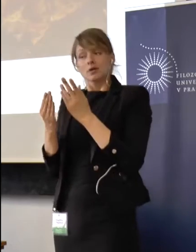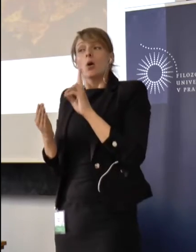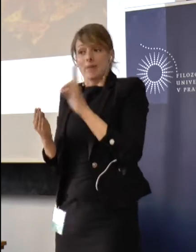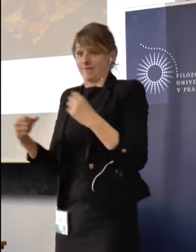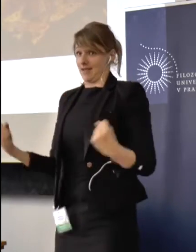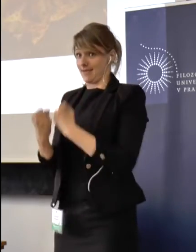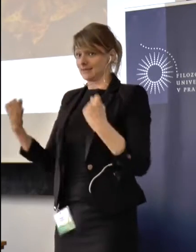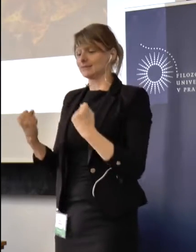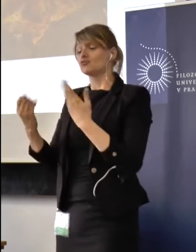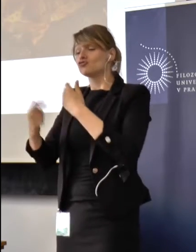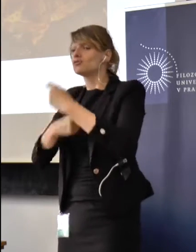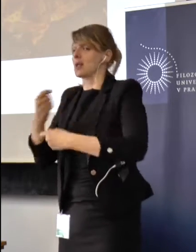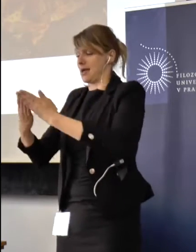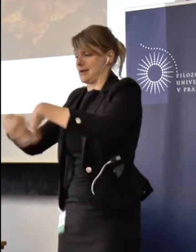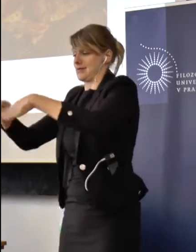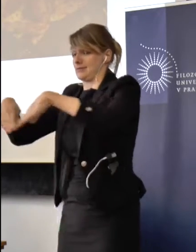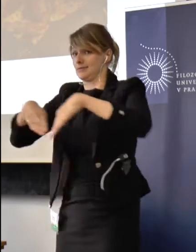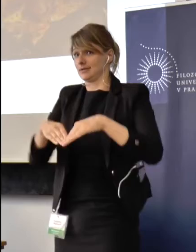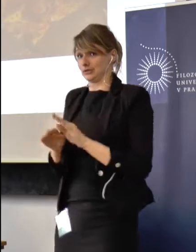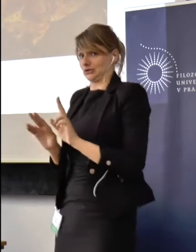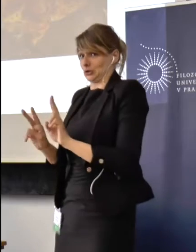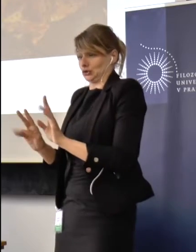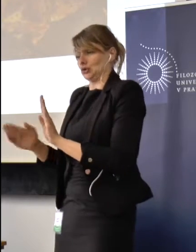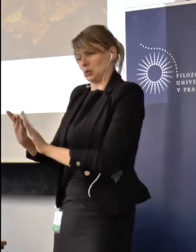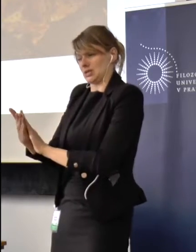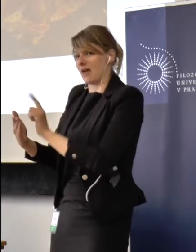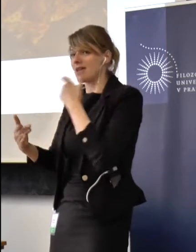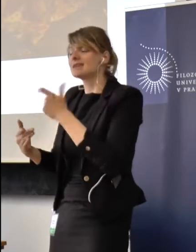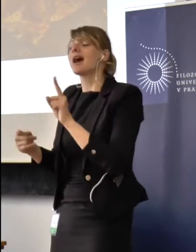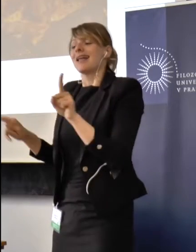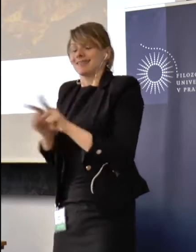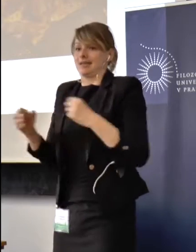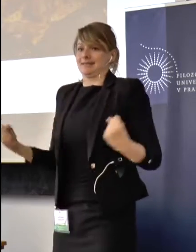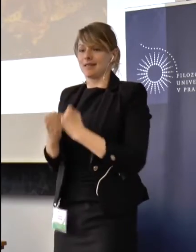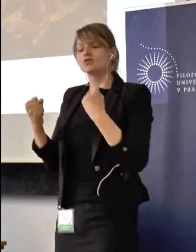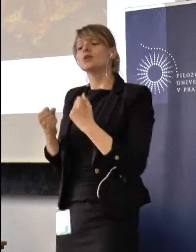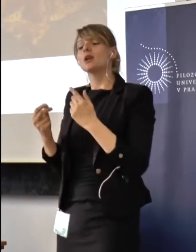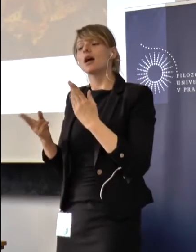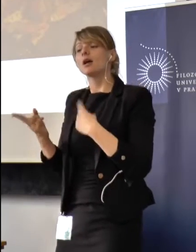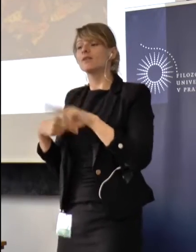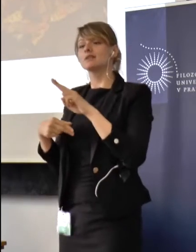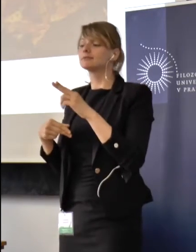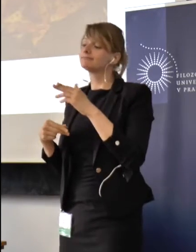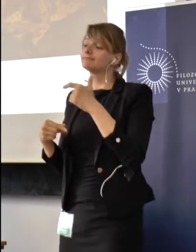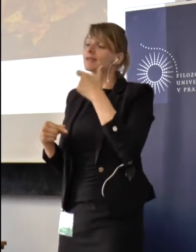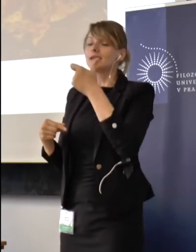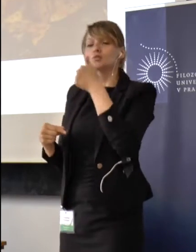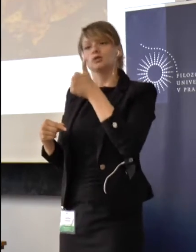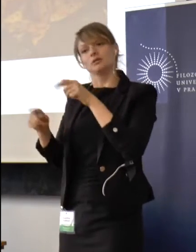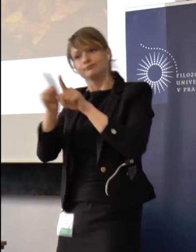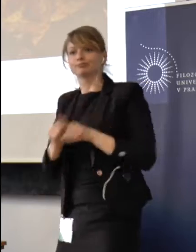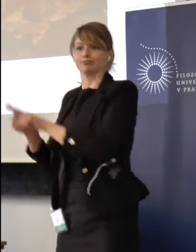uniformity. This, I think it does it because, not only because there is this old Aristotelian and